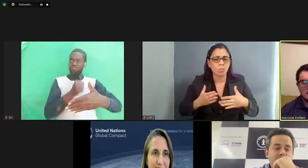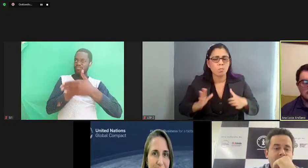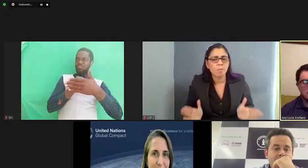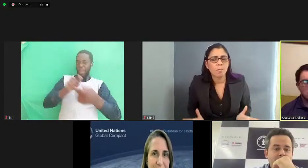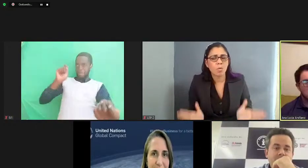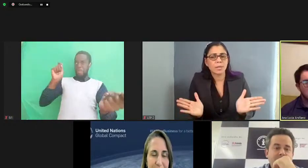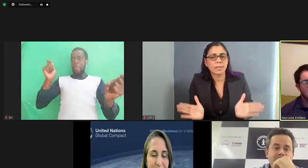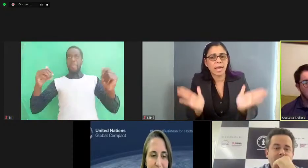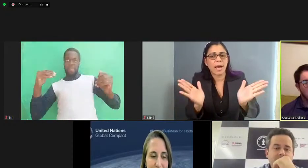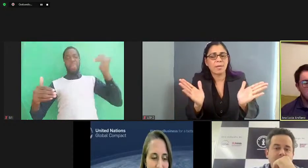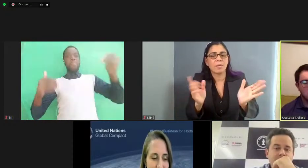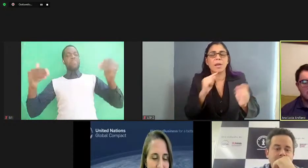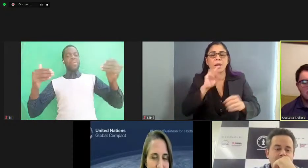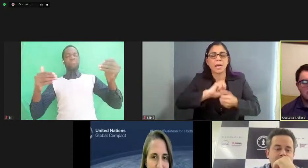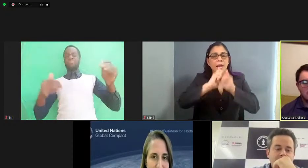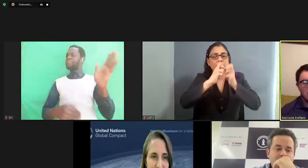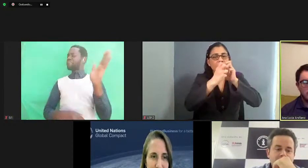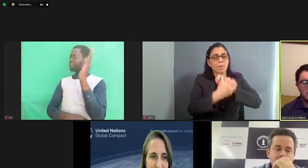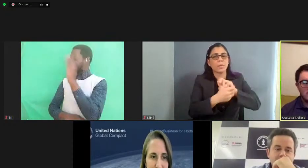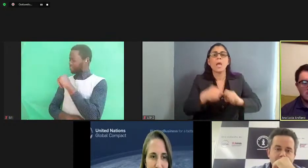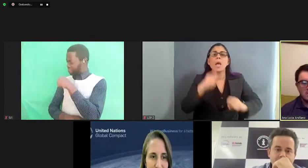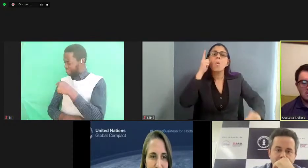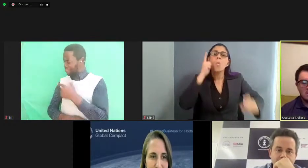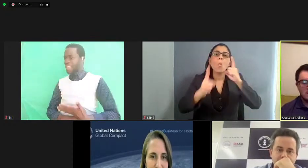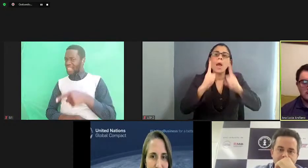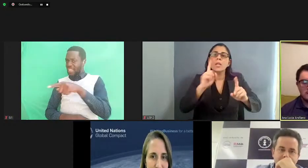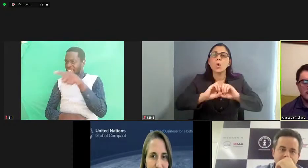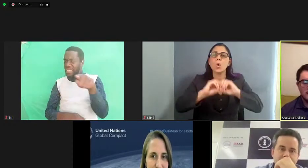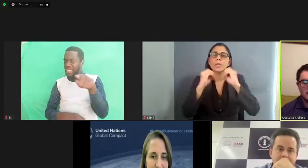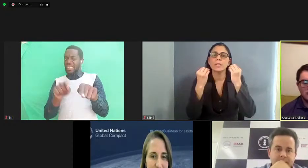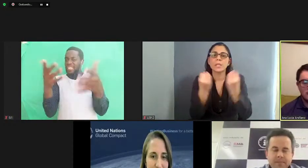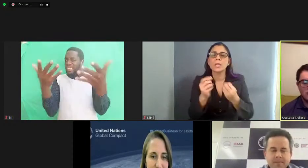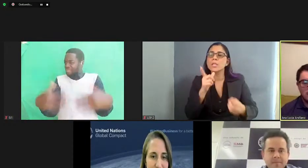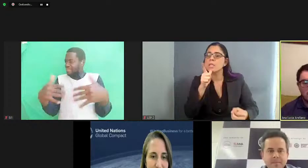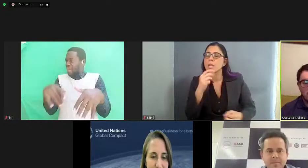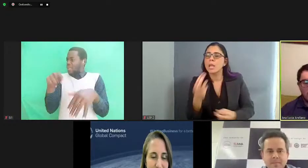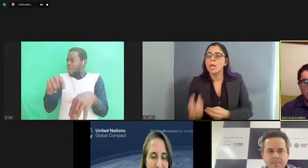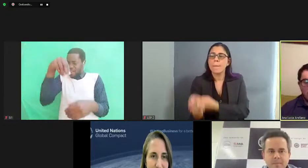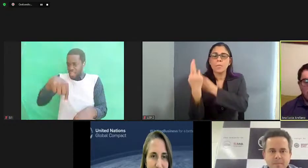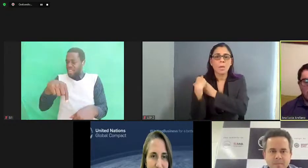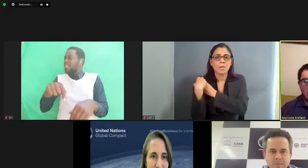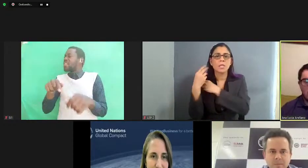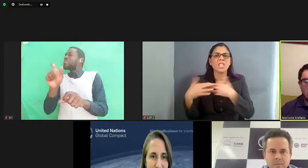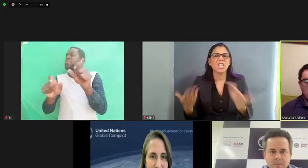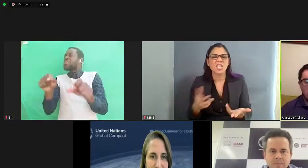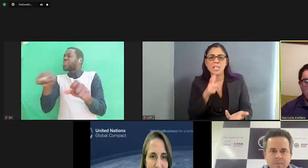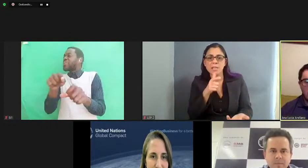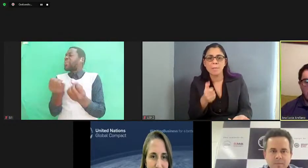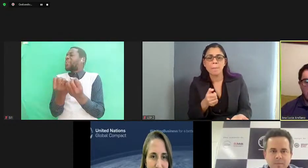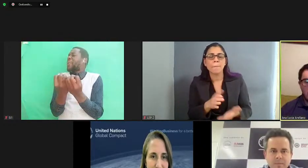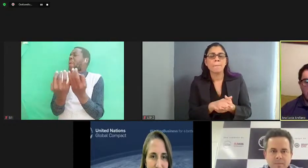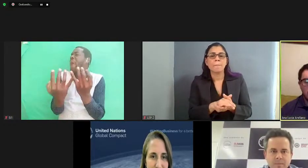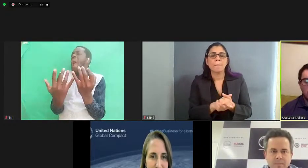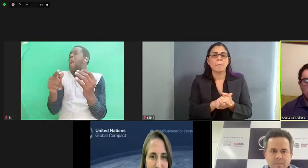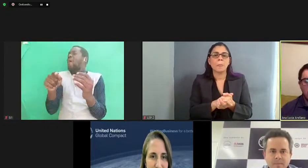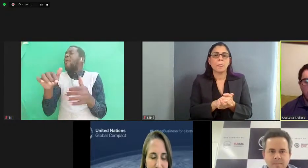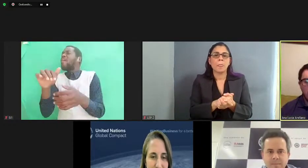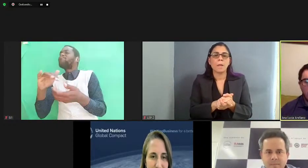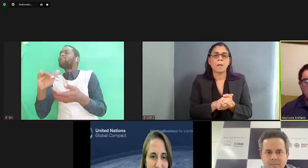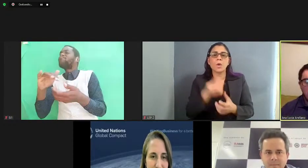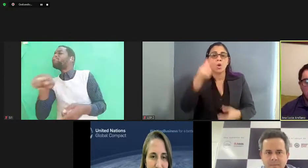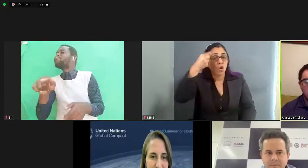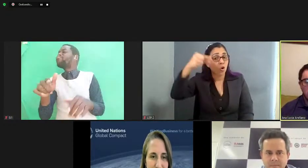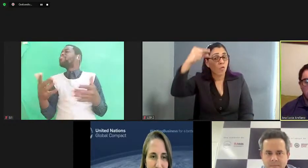promoting change jose miguel what are the organizations that are in charge of the satellite summit